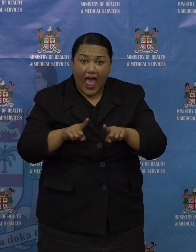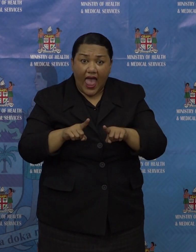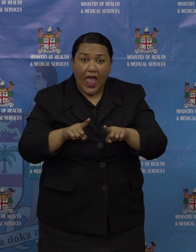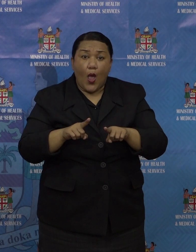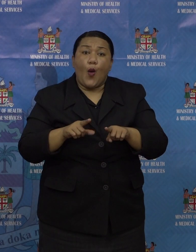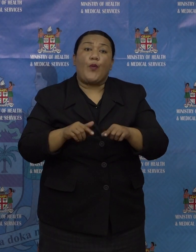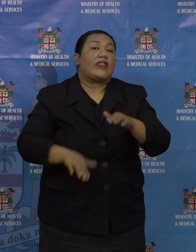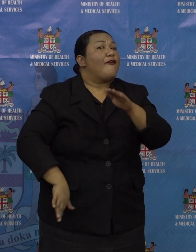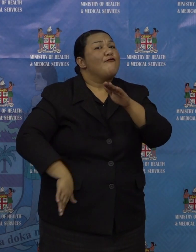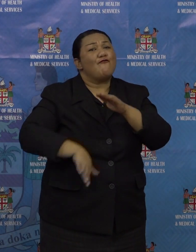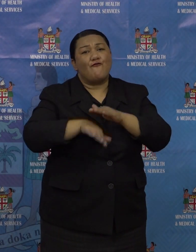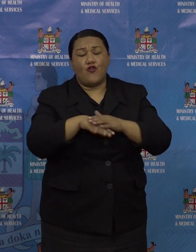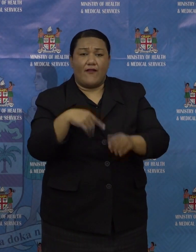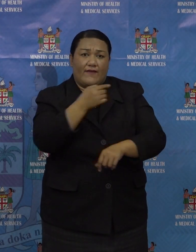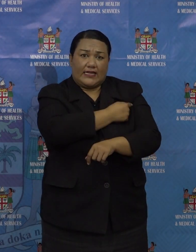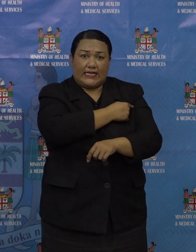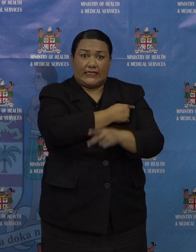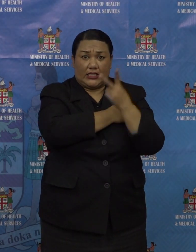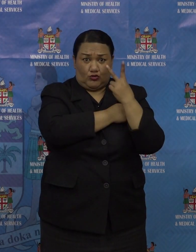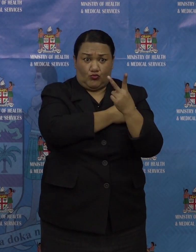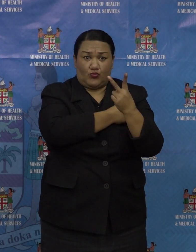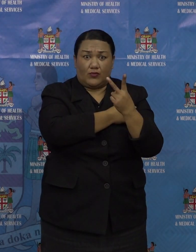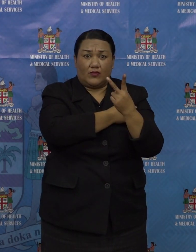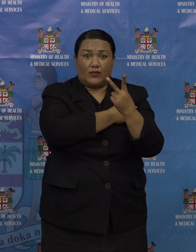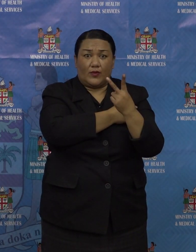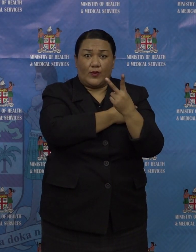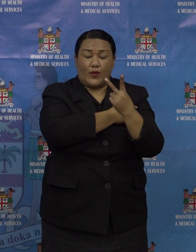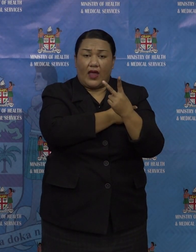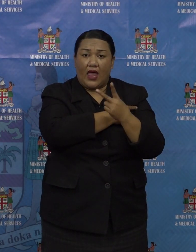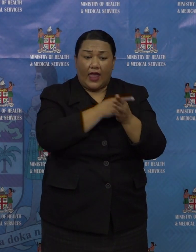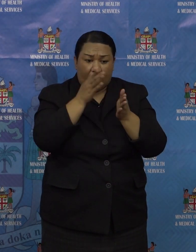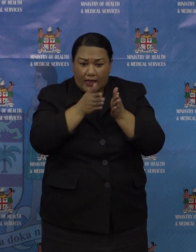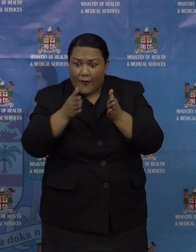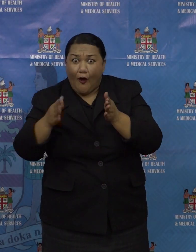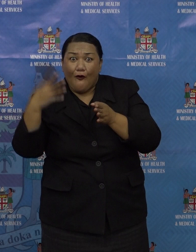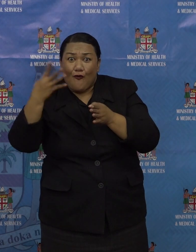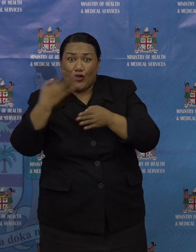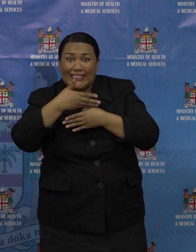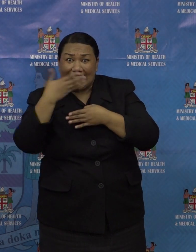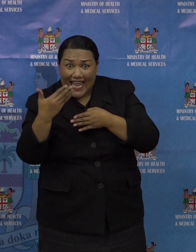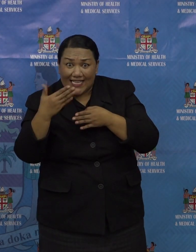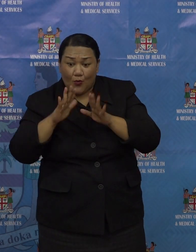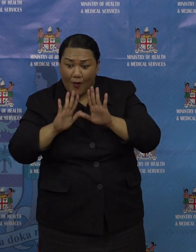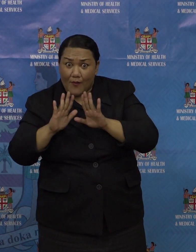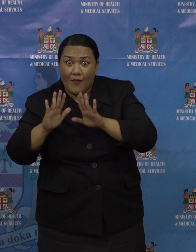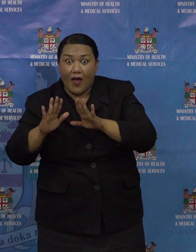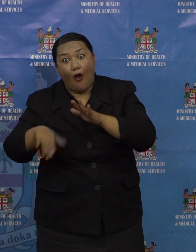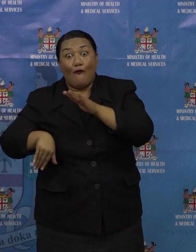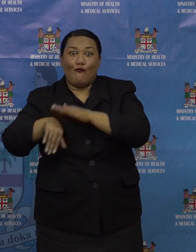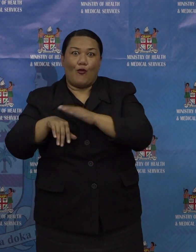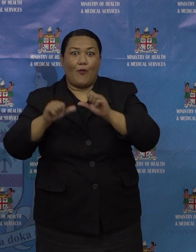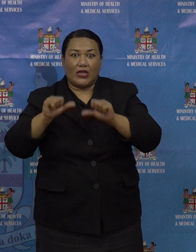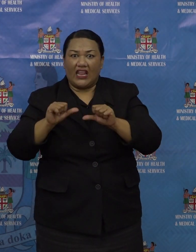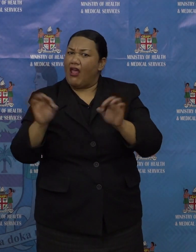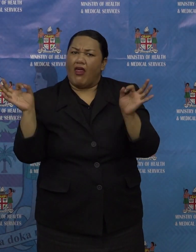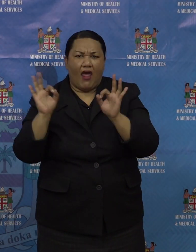fully vaccinated. That's very important. And even if we get somebody who does